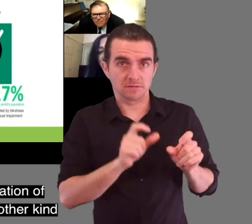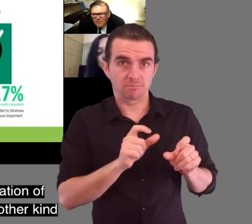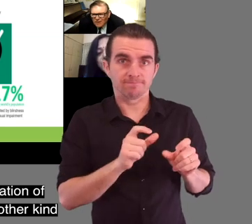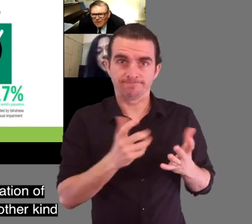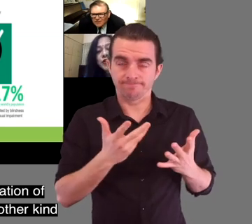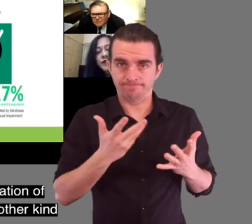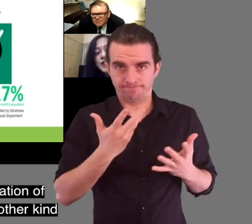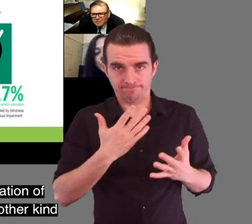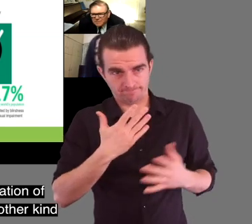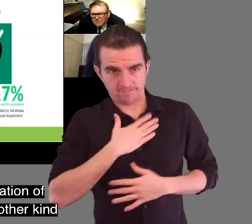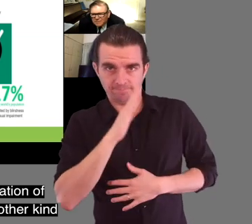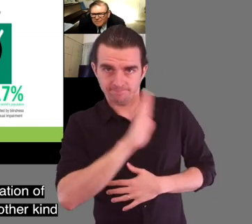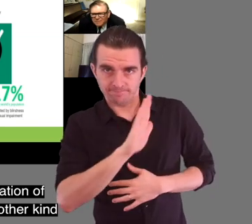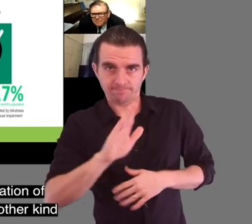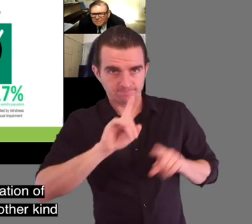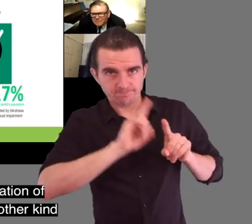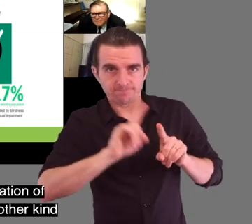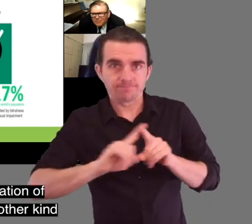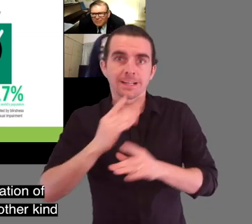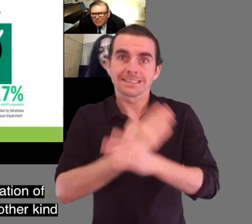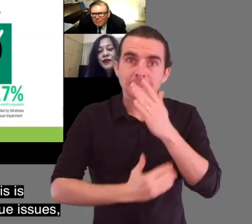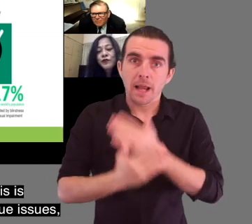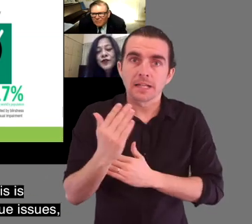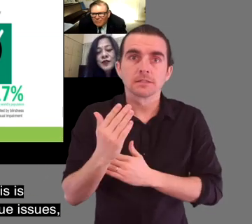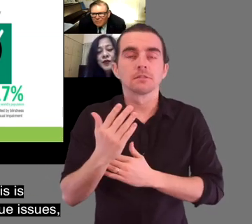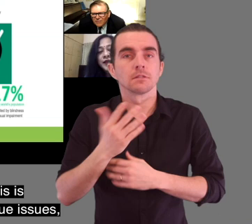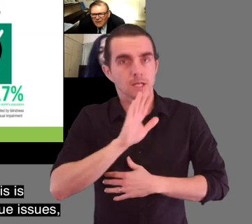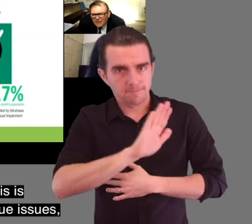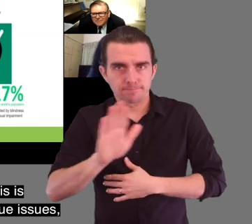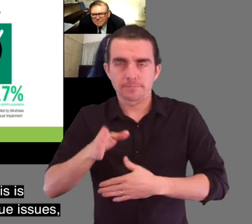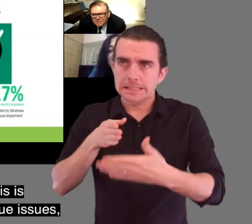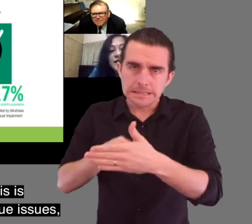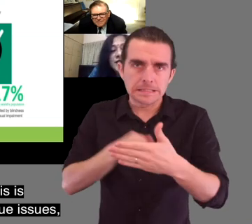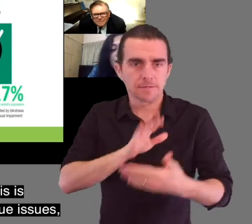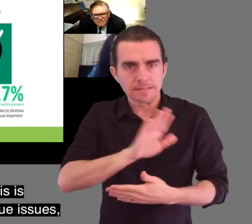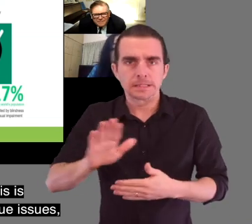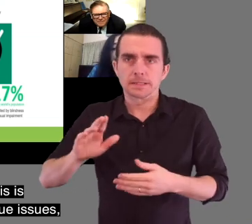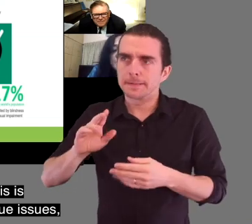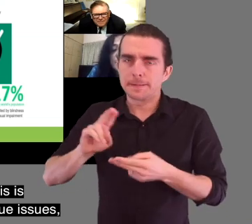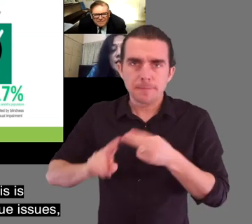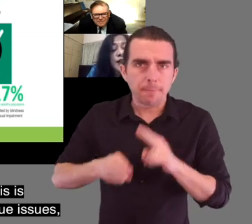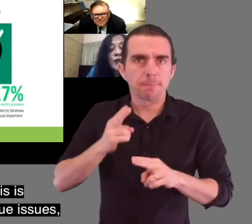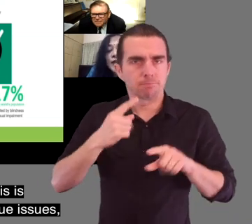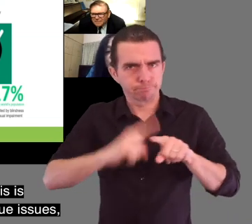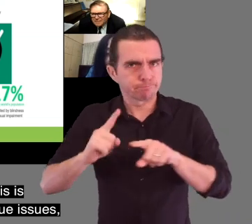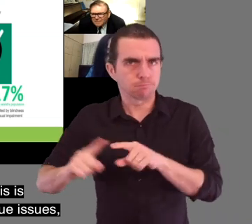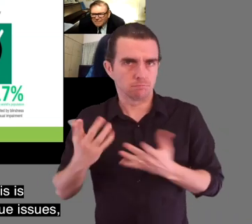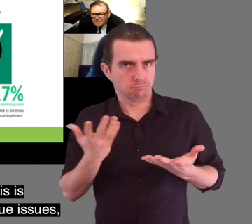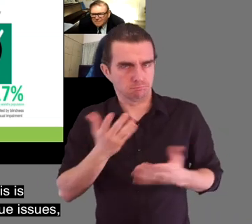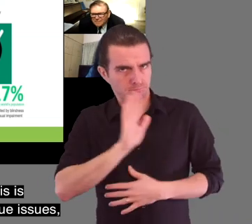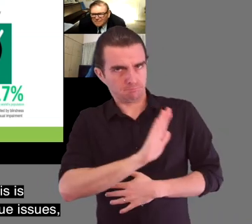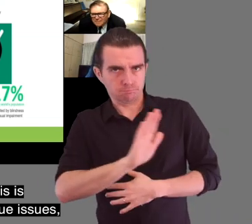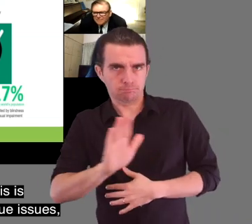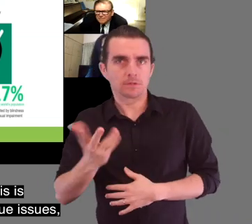of the population of this world has some or other kind of disability. And these are unique